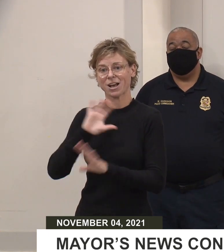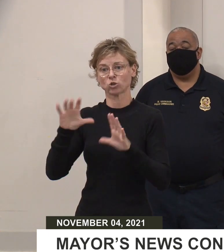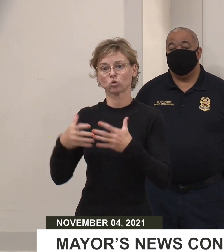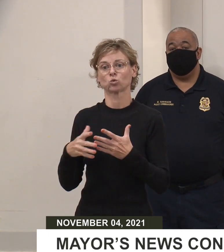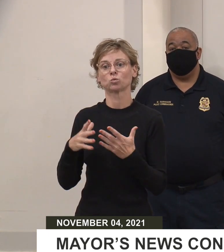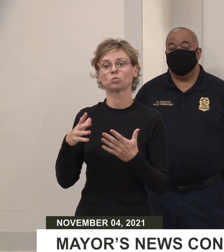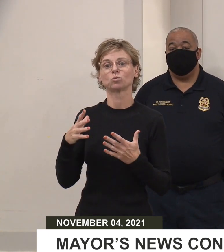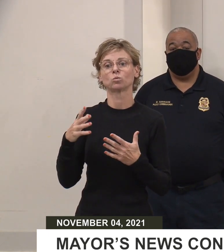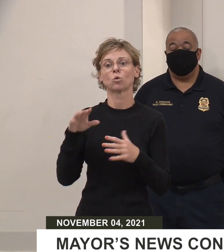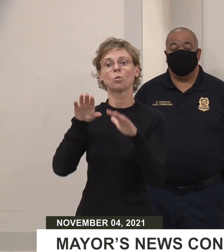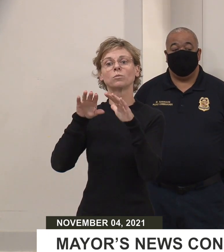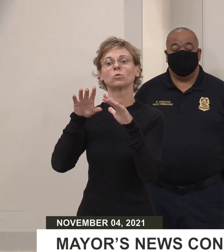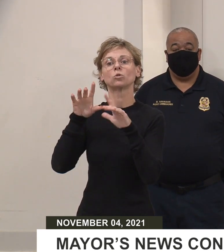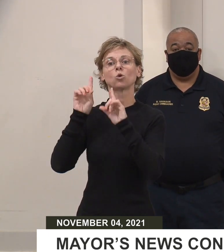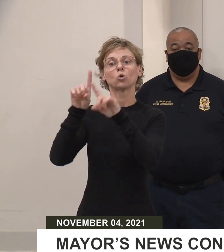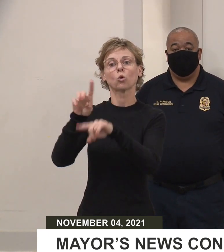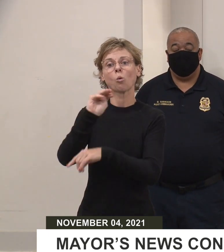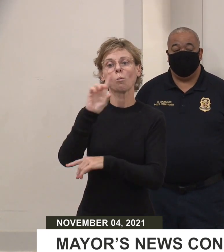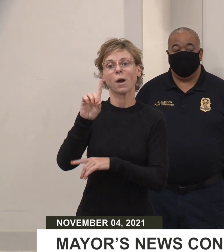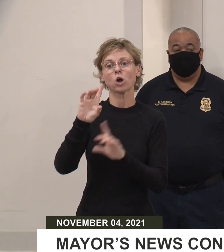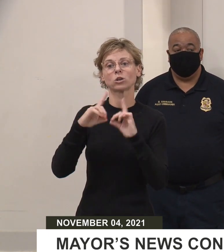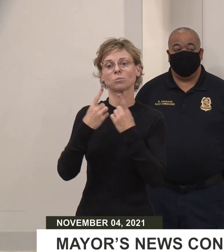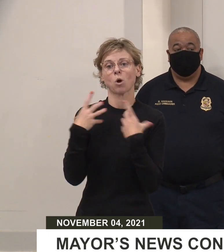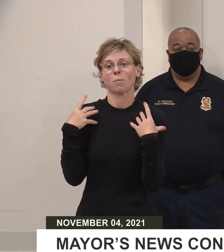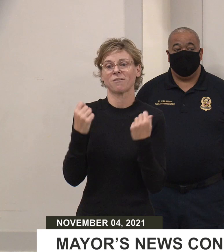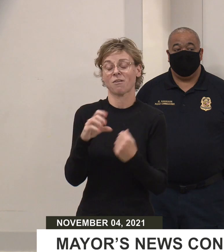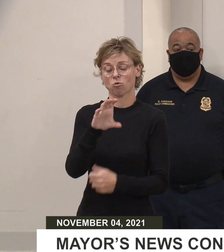Department of Health's website by going to